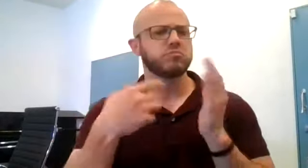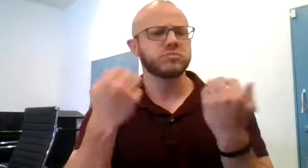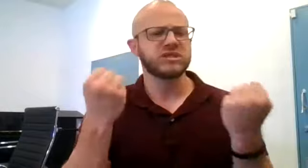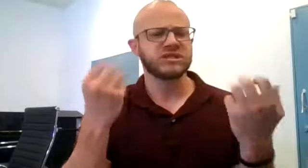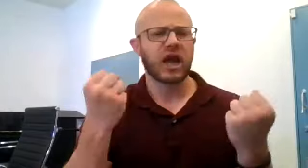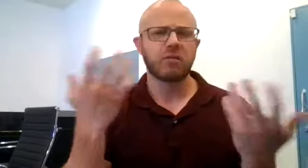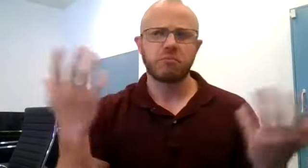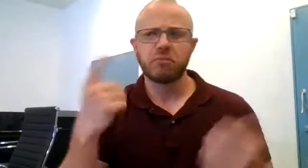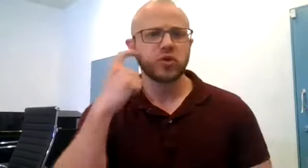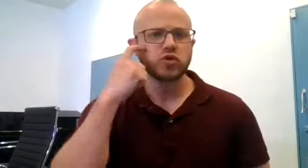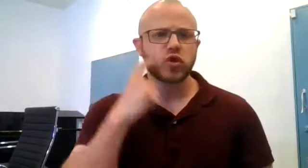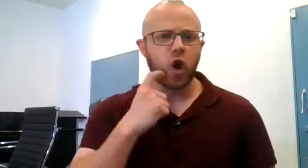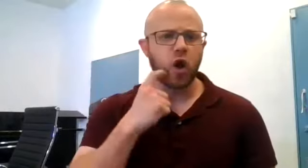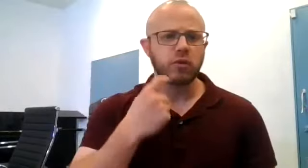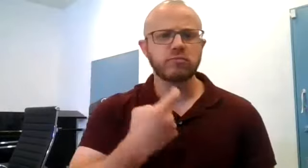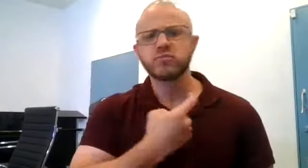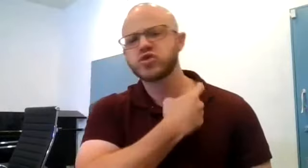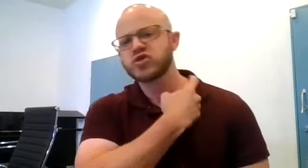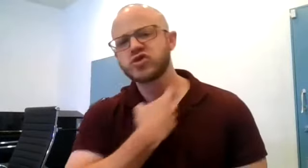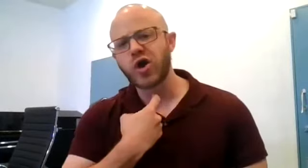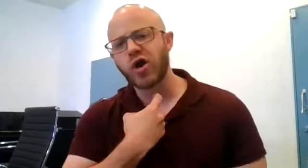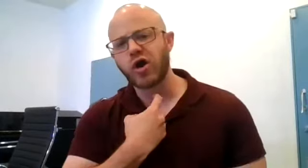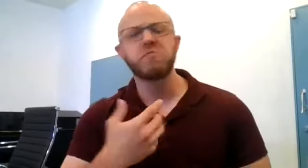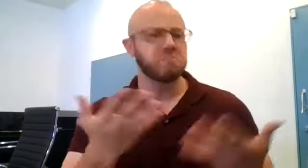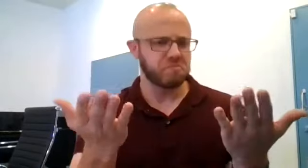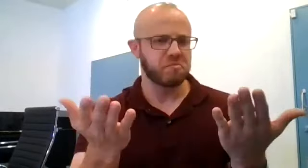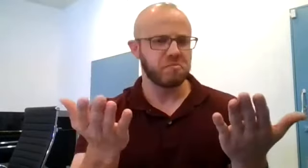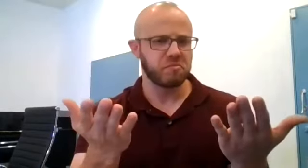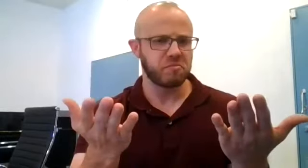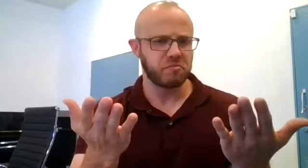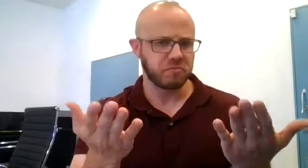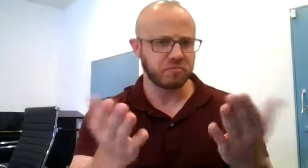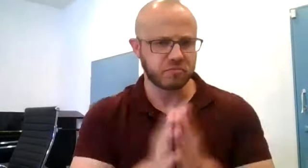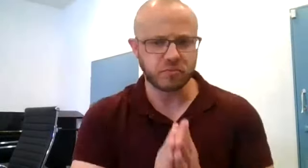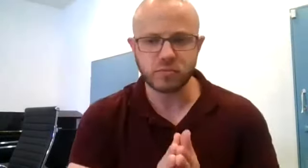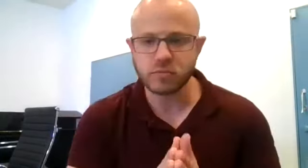scar, you show where it is on the position of the body.